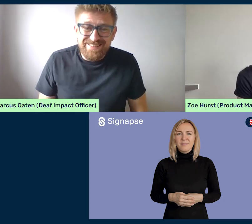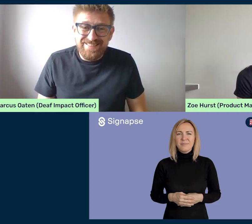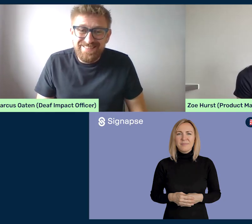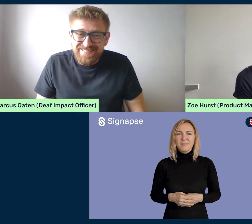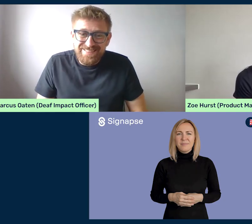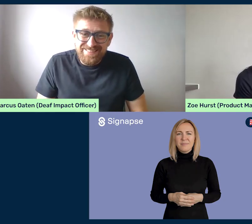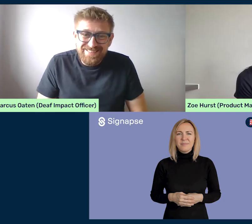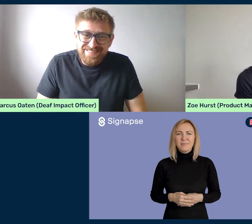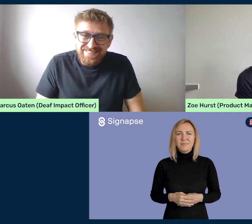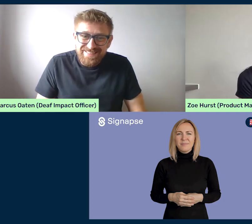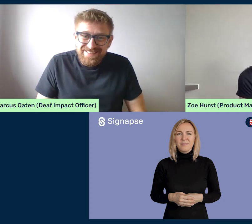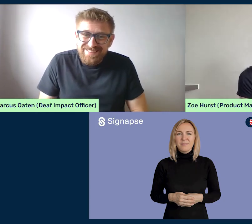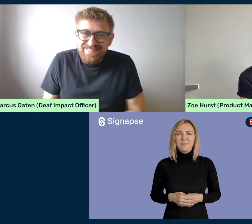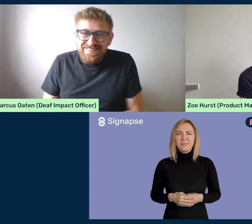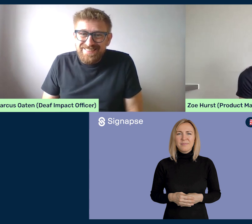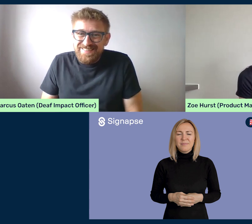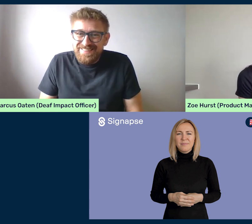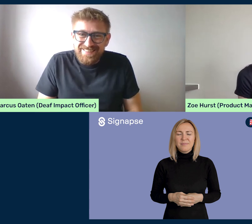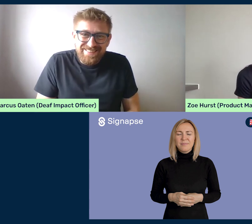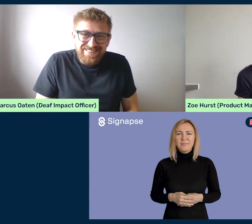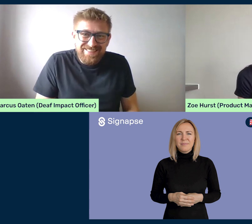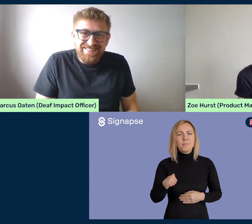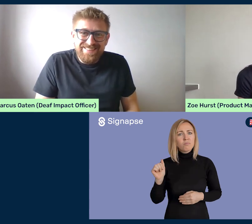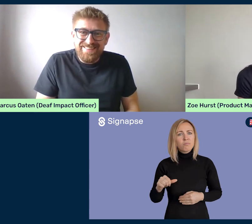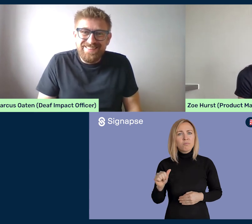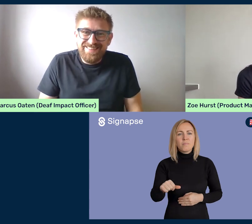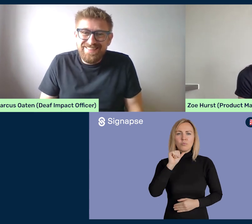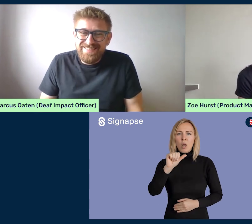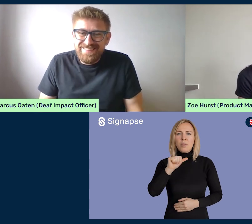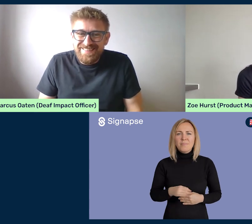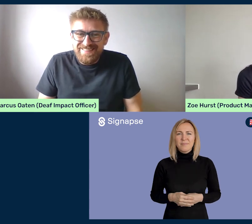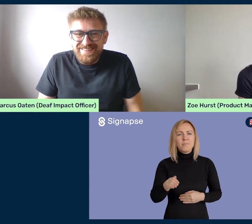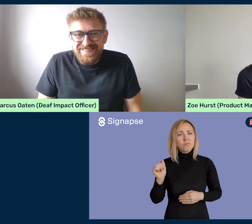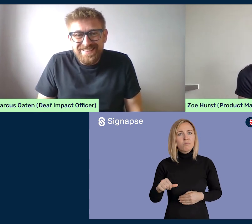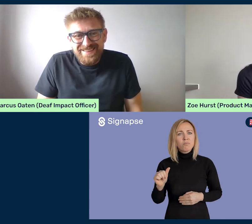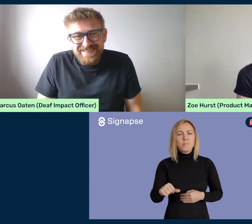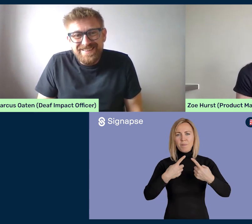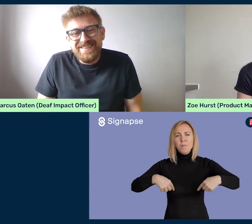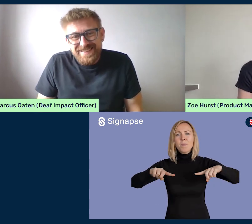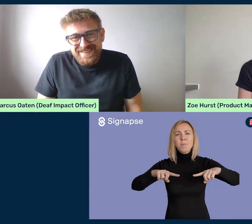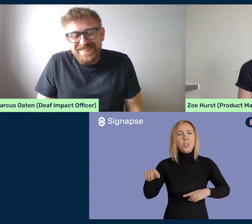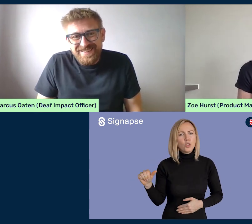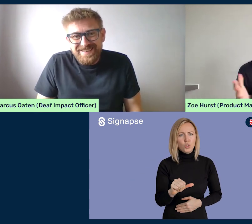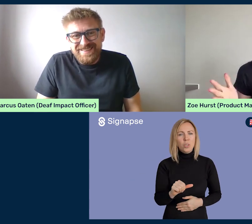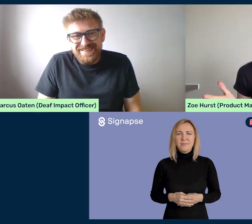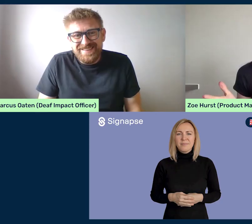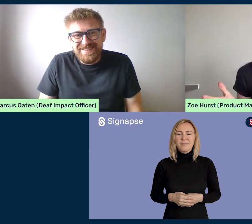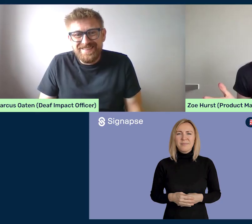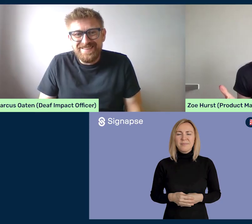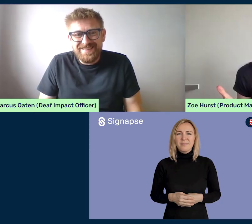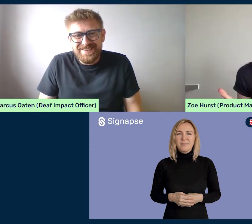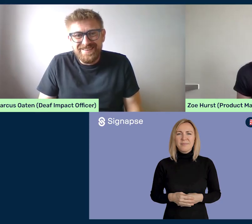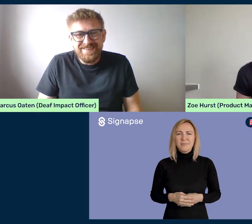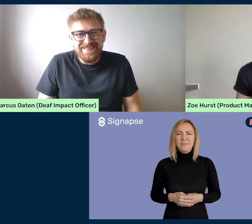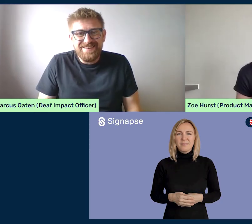21st century, that we should have access. Yeah, exactly. We really should. And it gives everyone